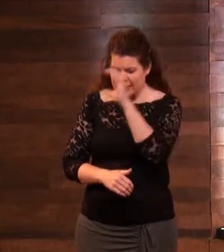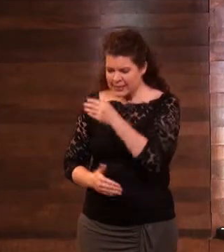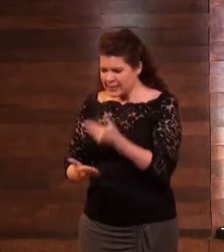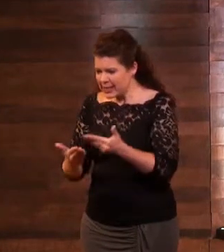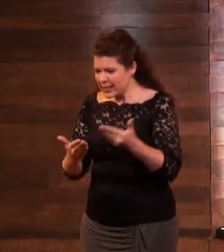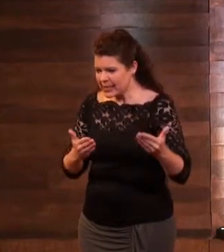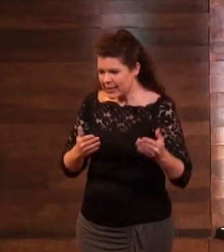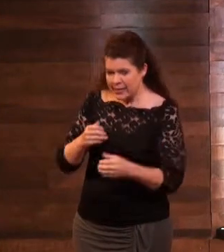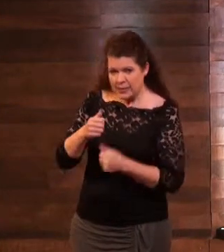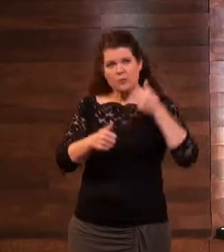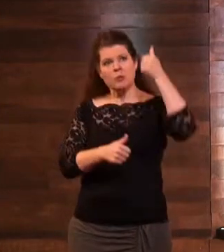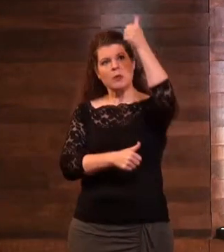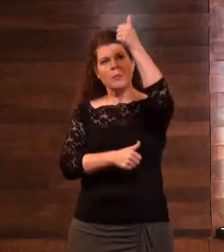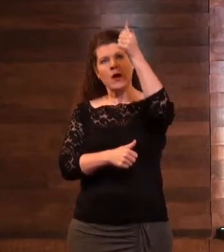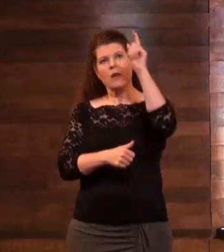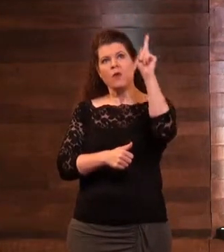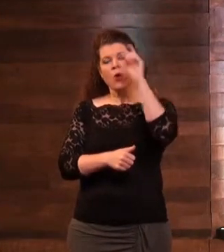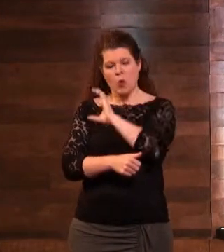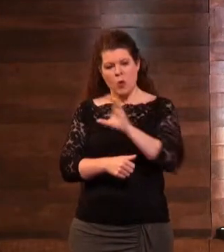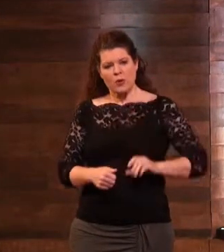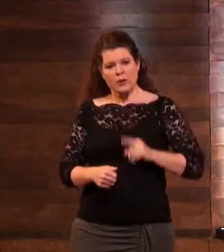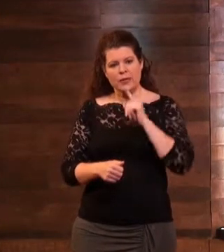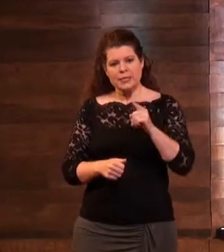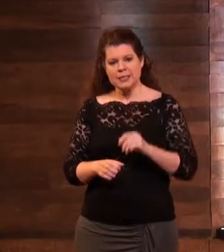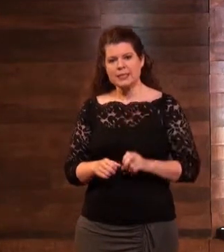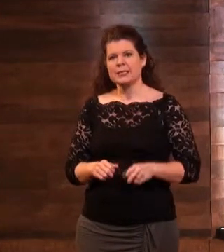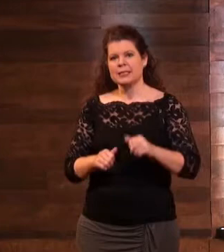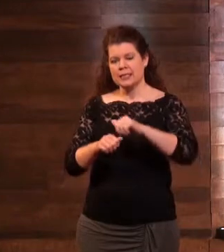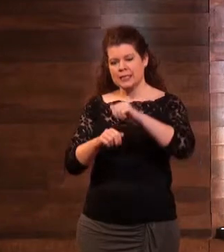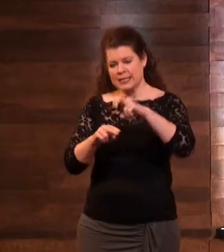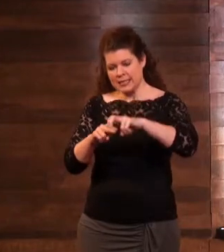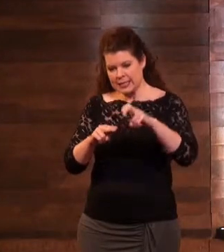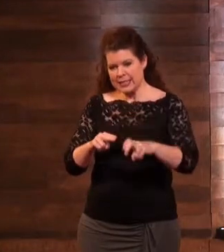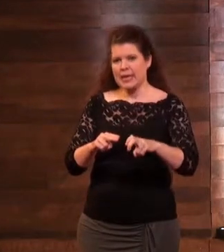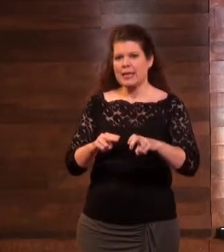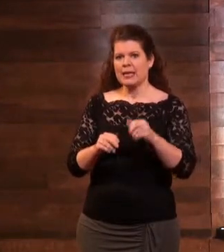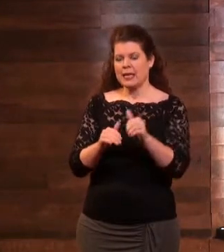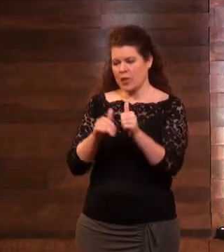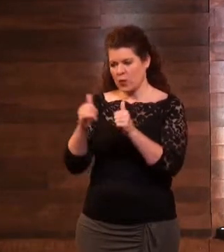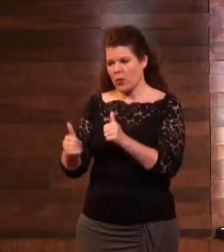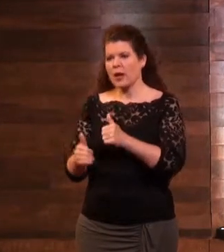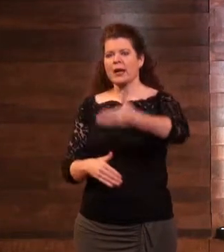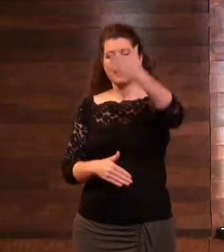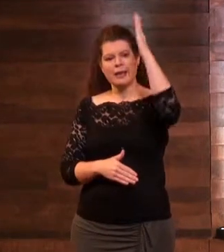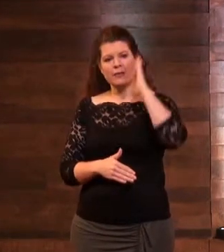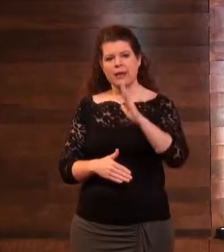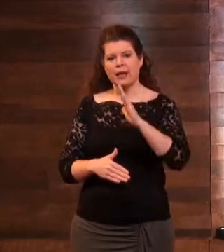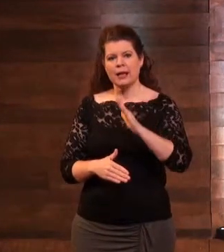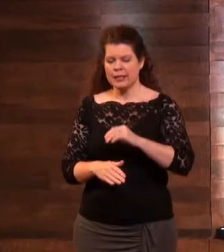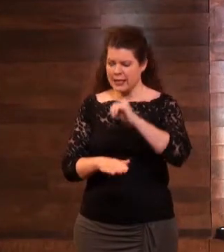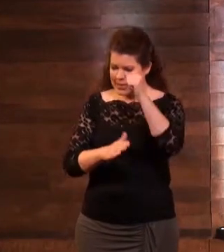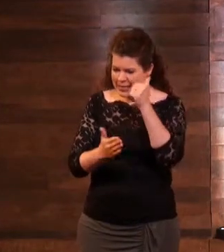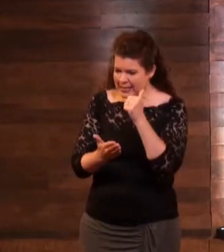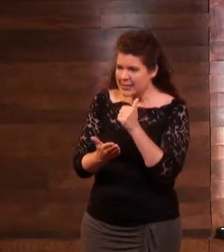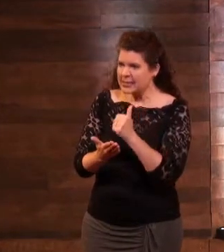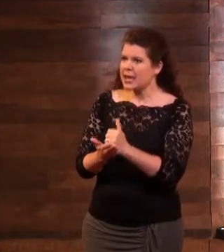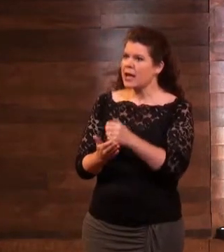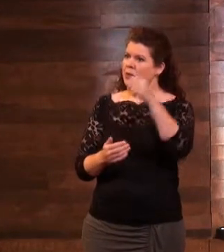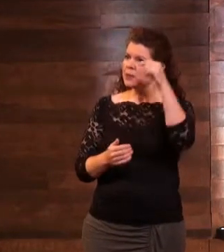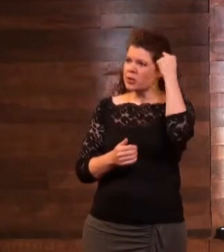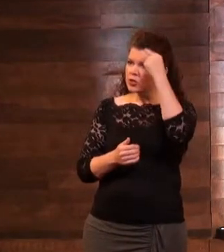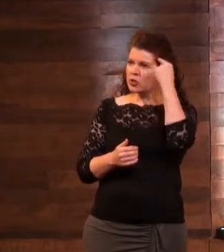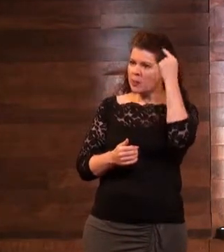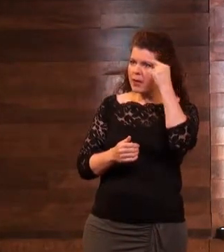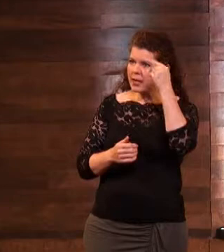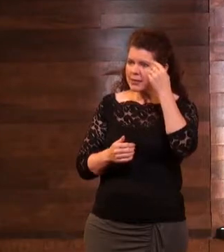where Christ is, seated at the right hand of God. Set your minds on things that are above, not on things that are on